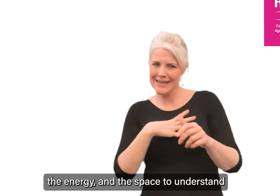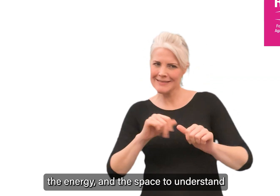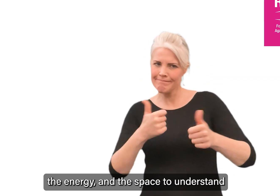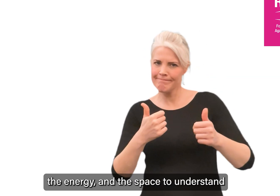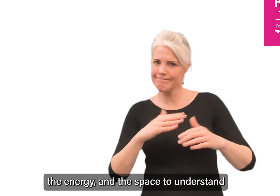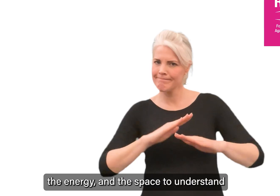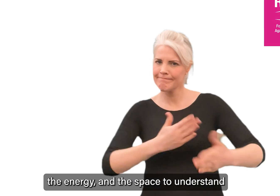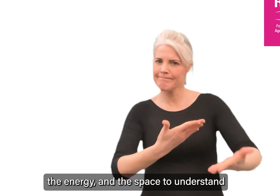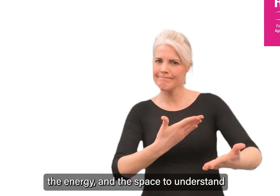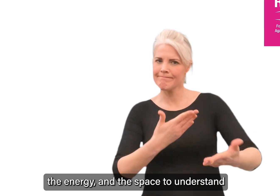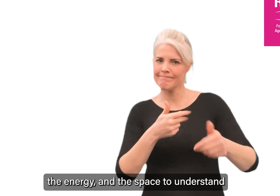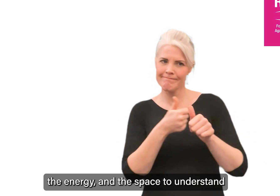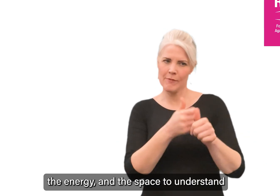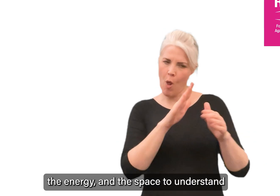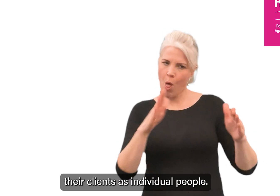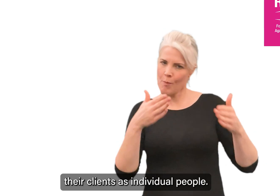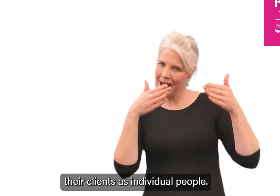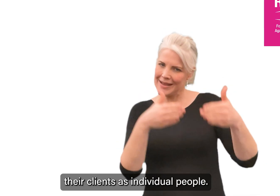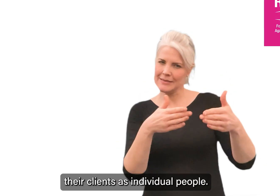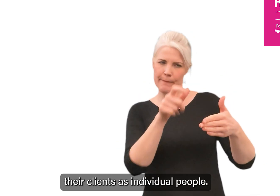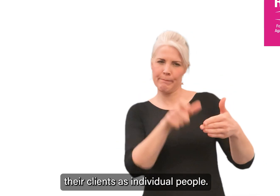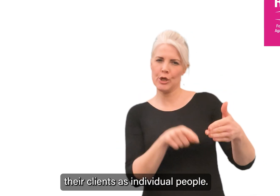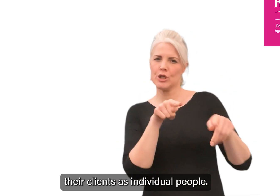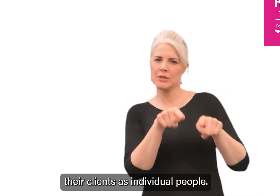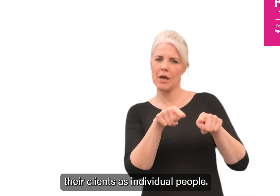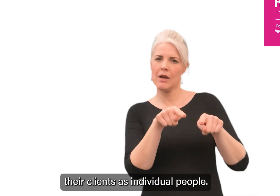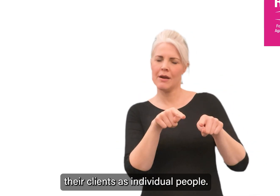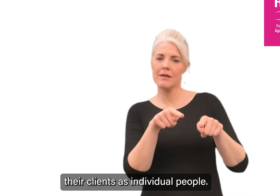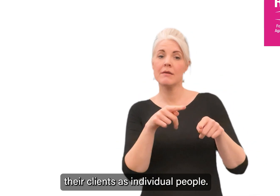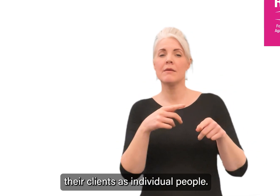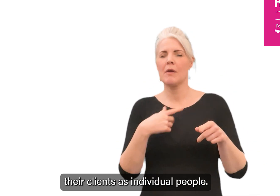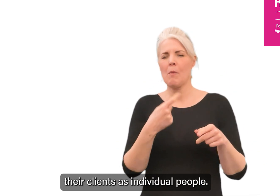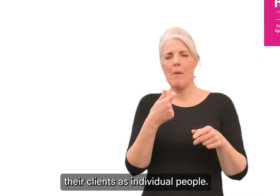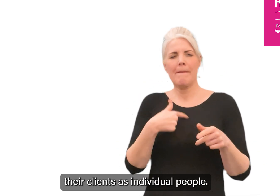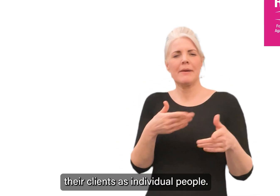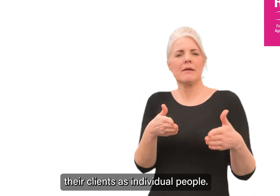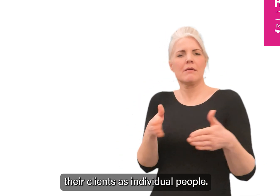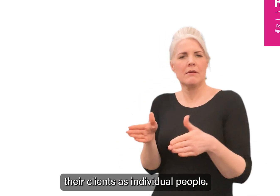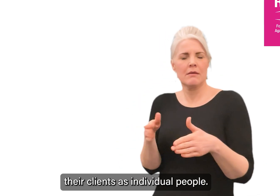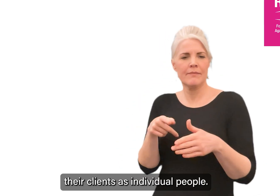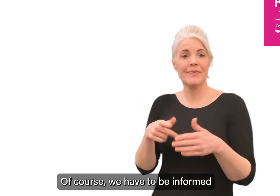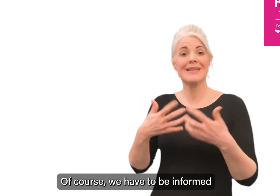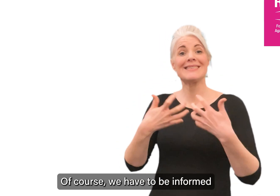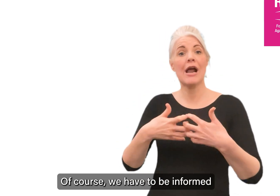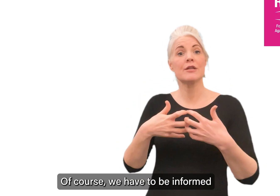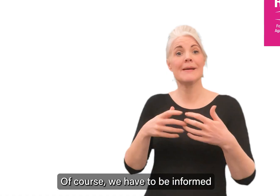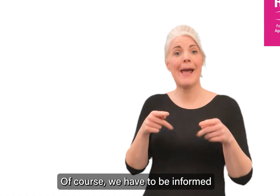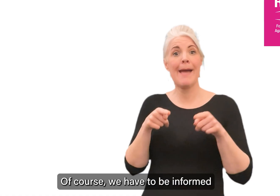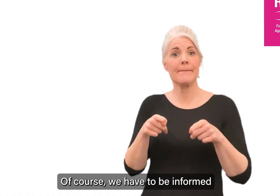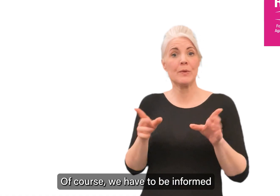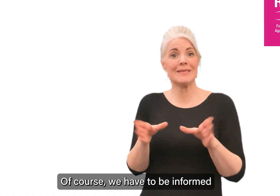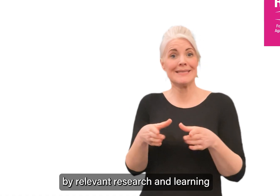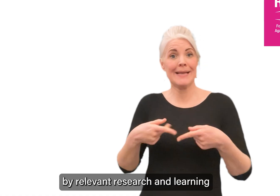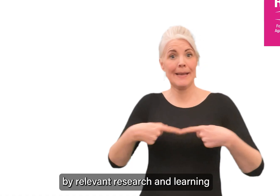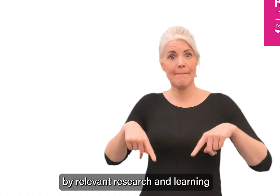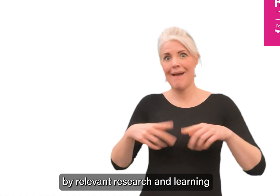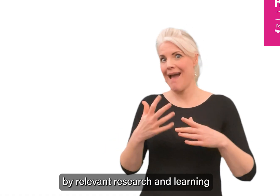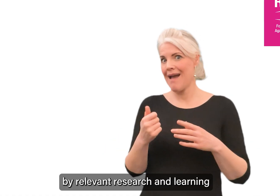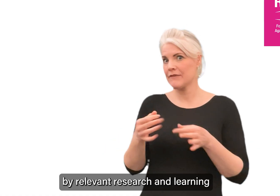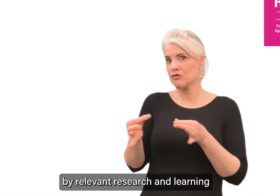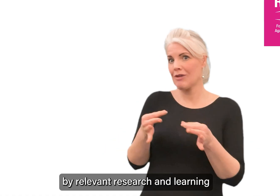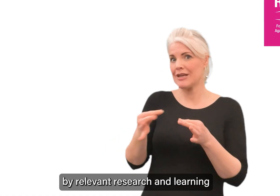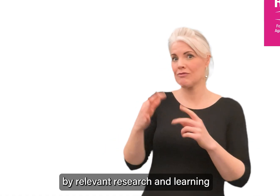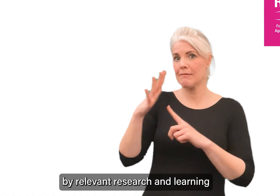the energy, and the space to understand their clients as individual people. Of course, we have to be informed by